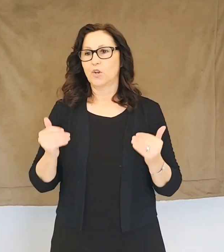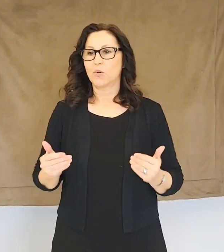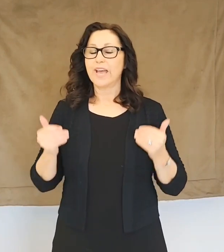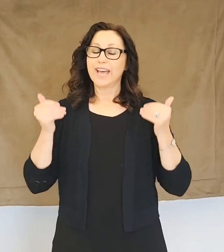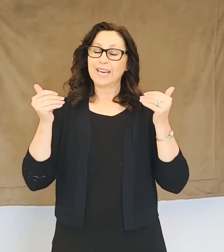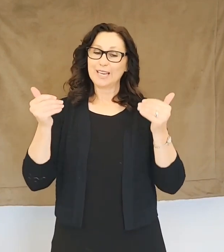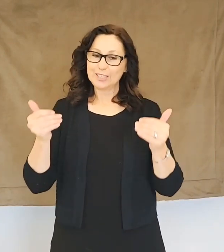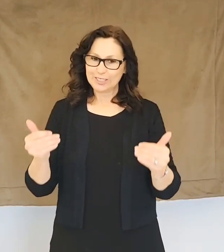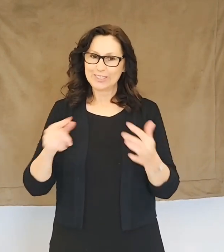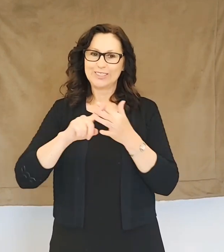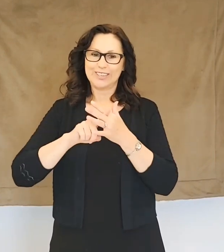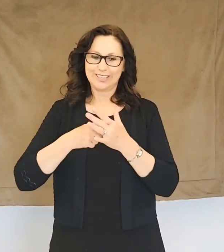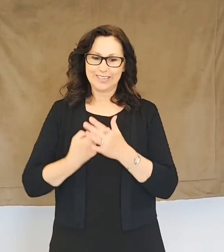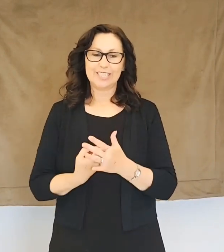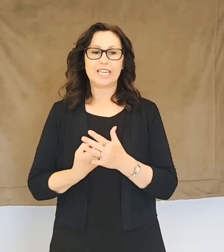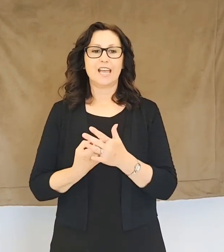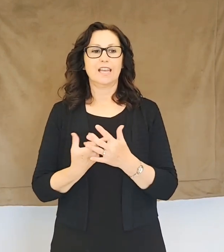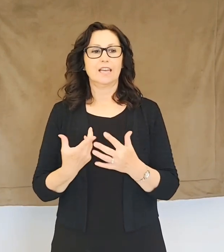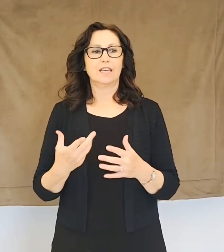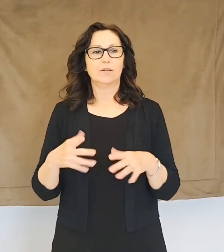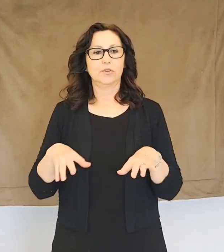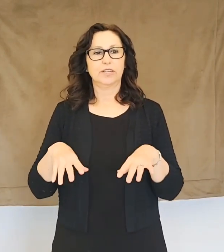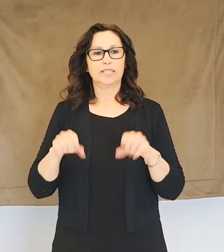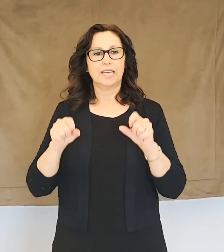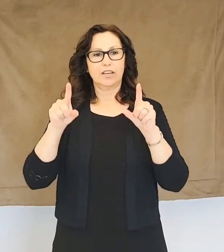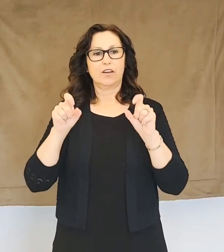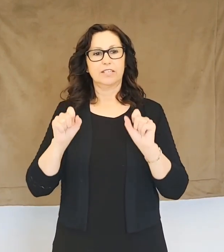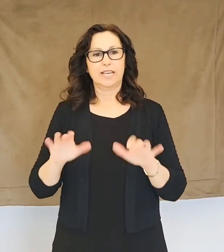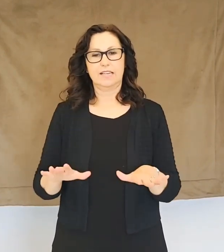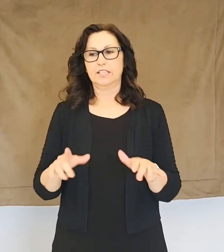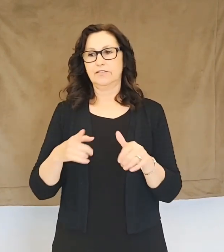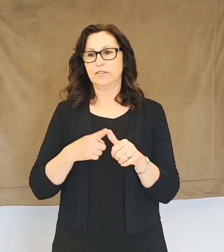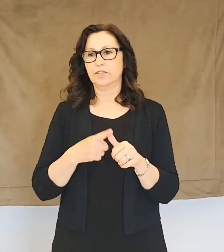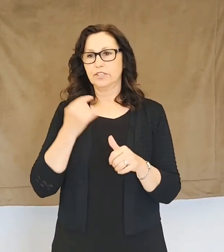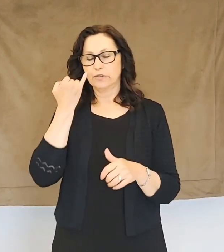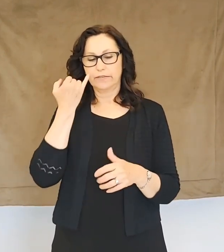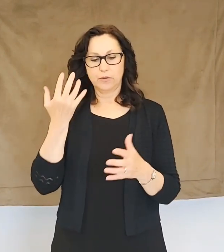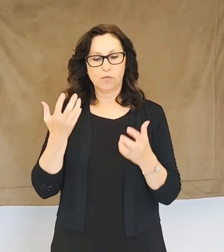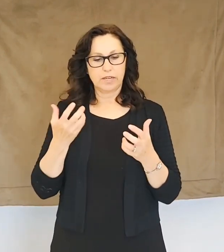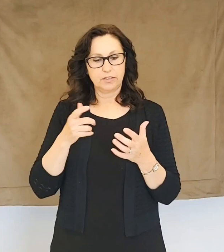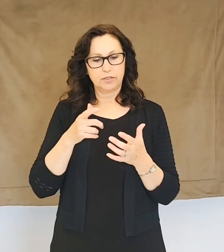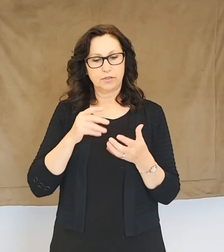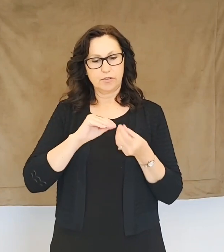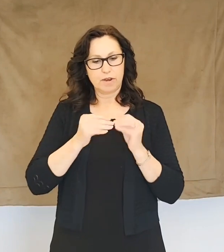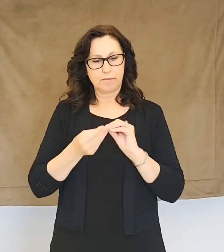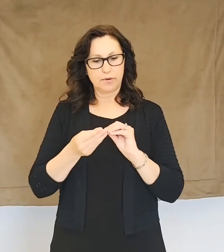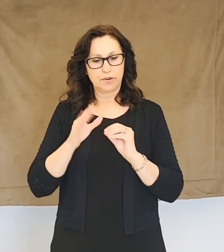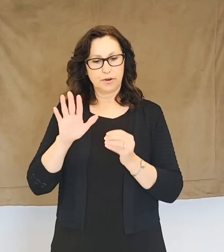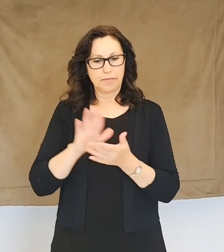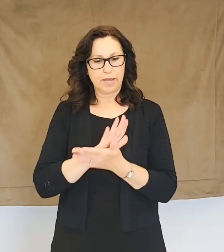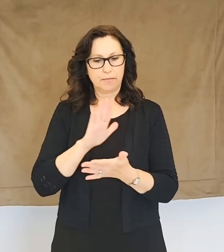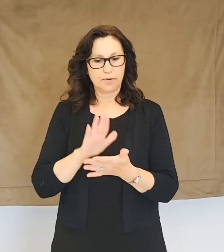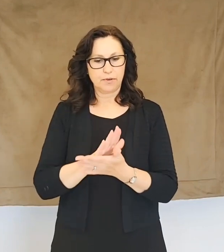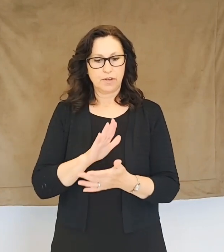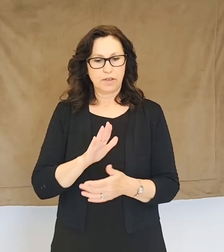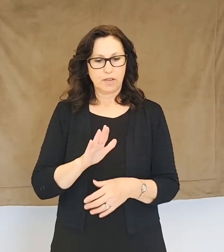Go ahead and start, and we're going to take our test first. So if you want to number your paper,